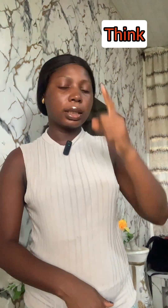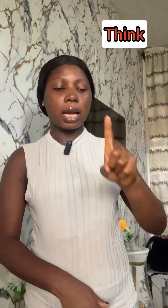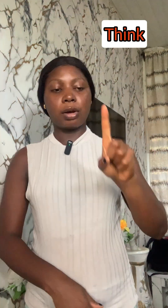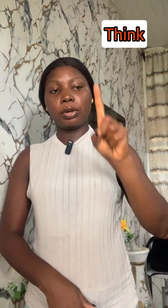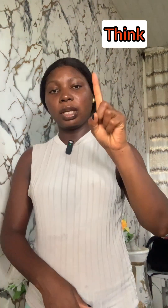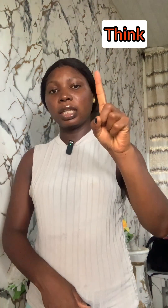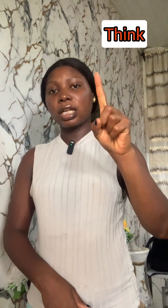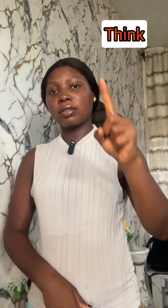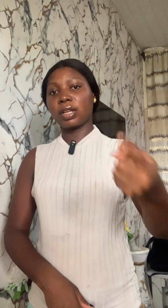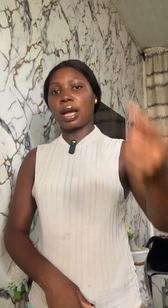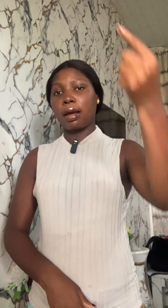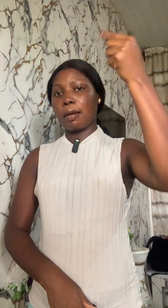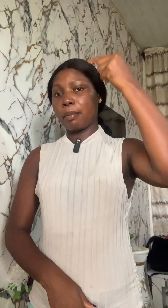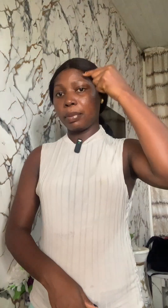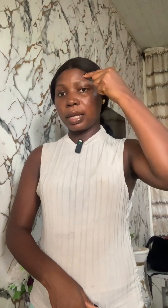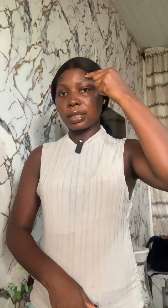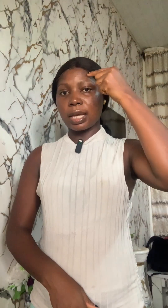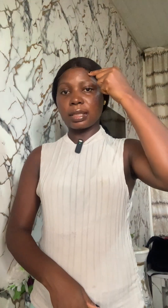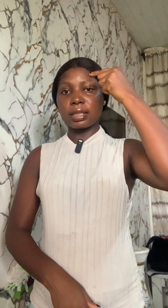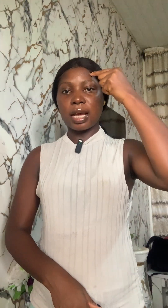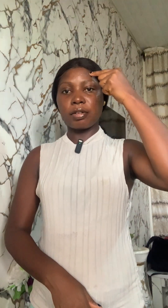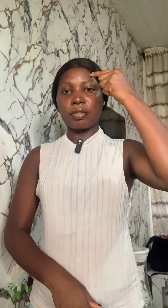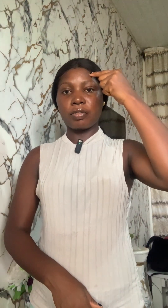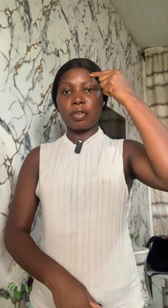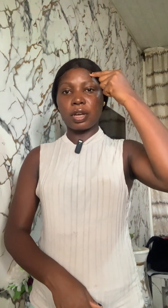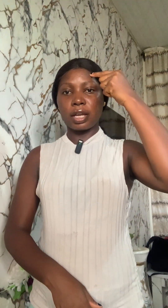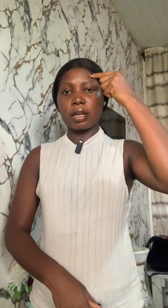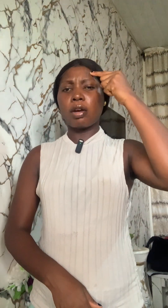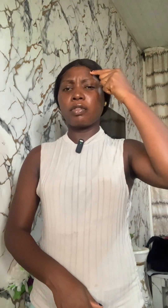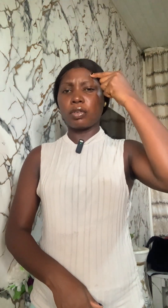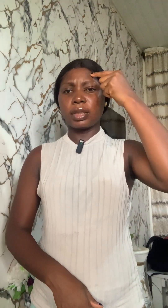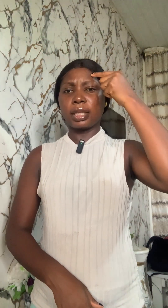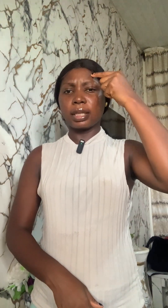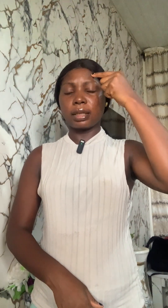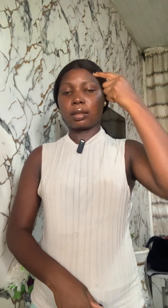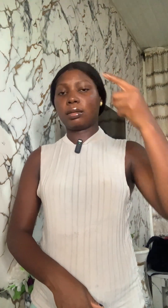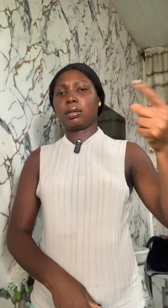Now, your index finger placed at the side of your forehead for think.